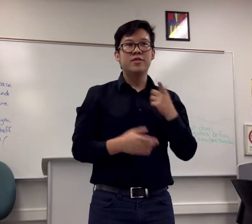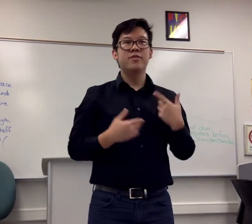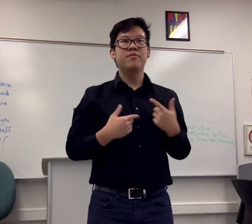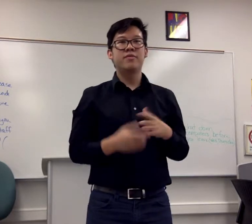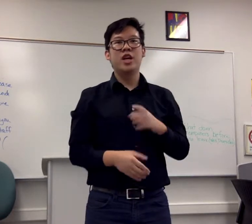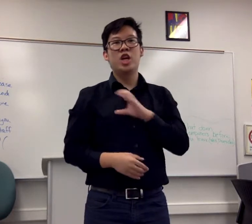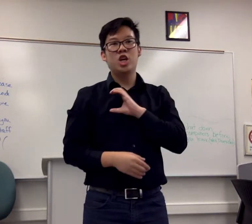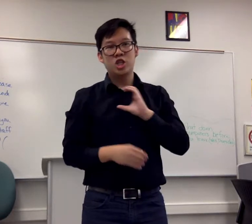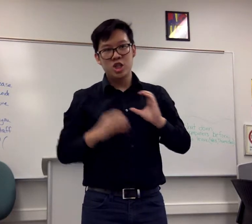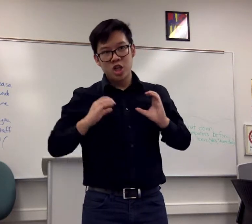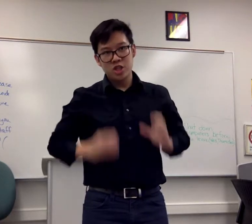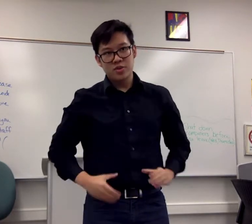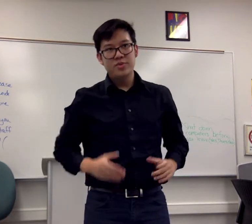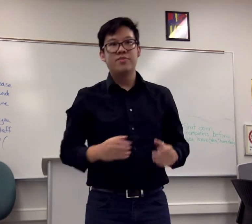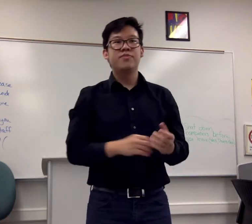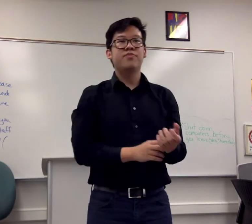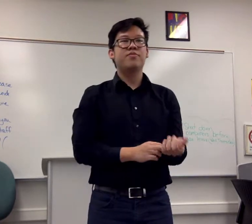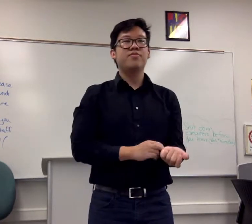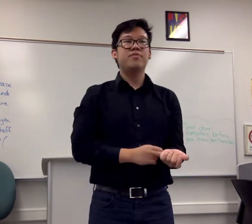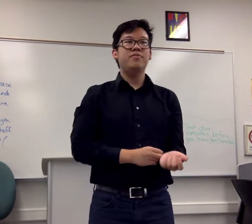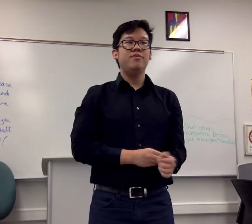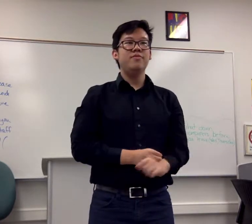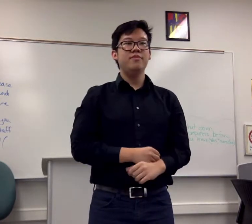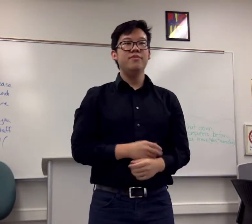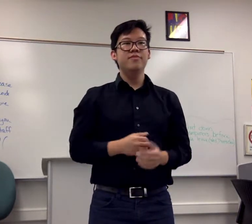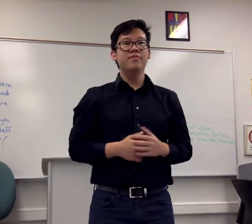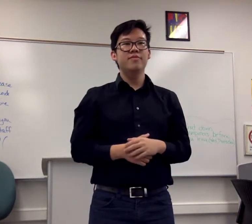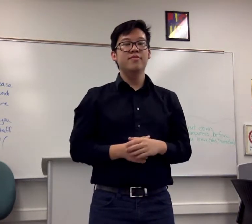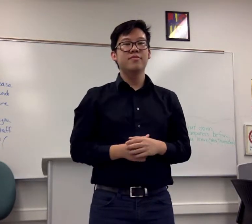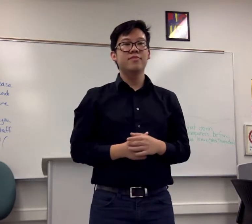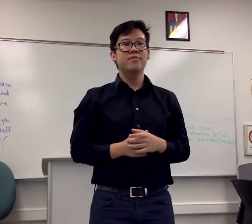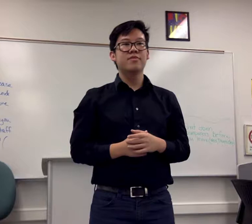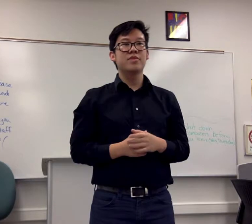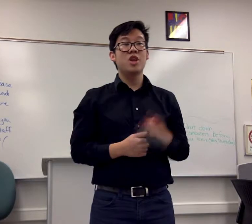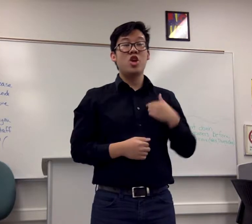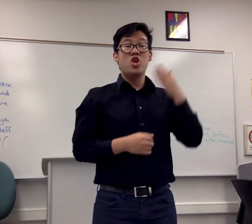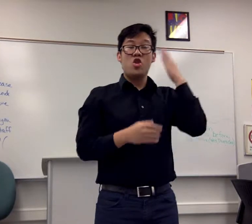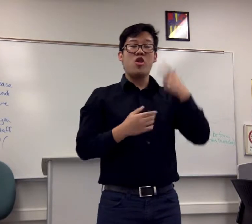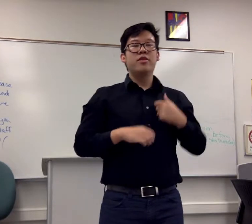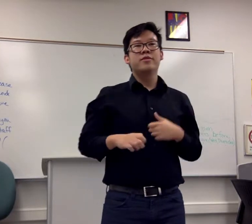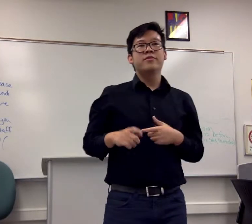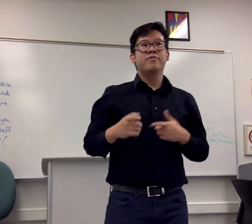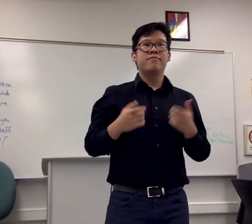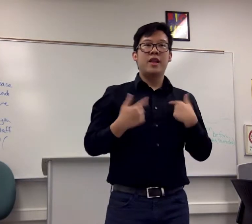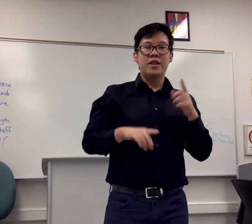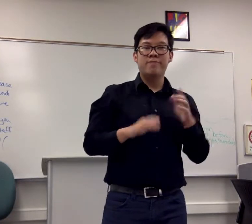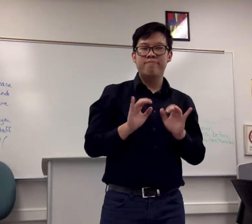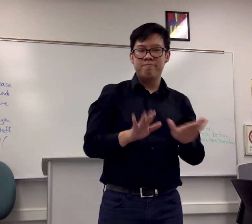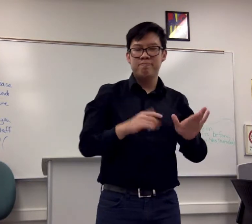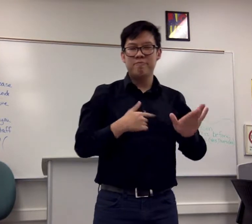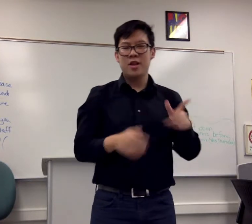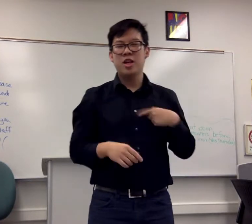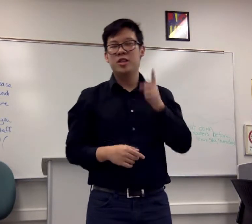before. You know that this person has gone to 3 different emergency rooms for painkillers because you've interpreted for all